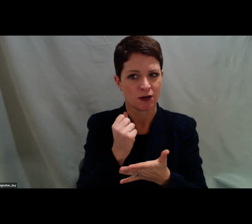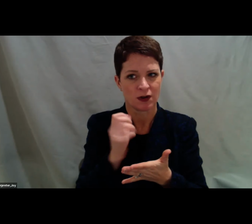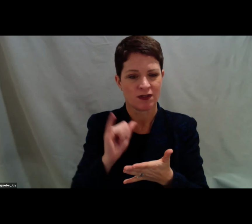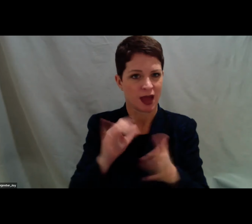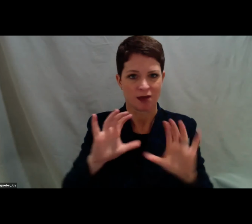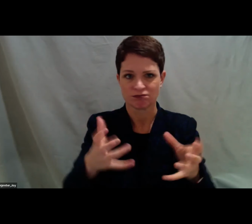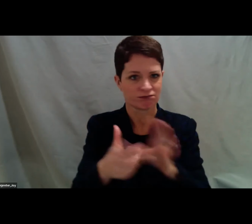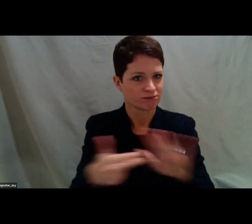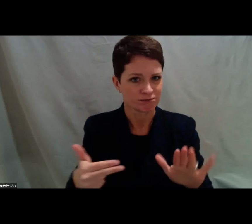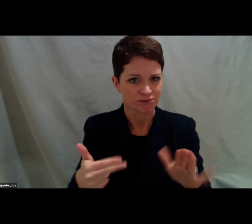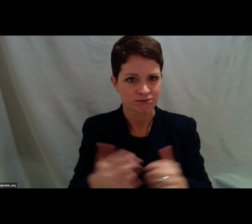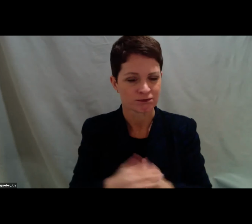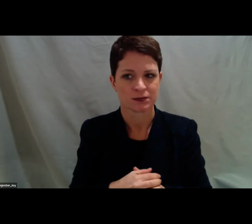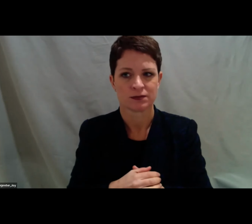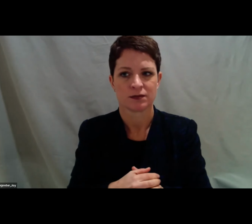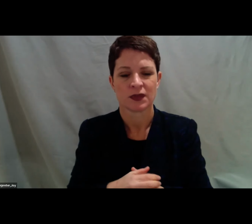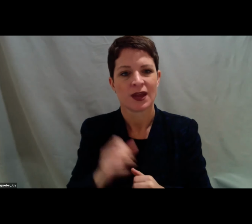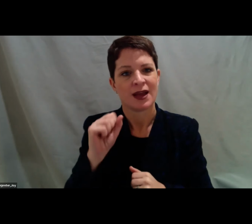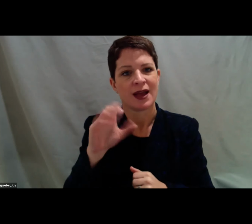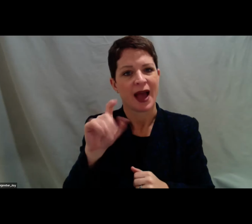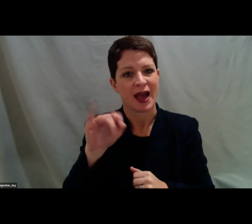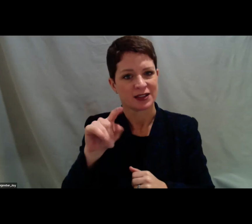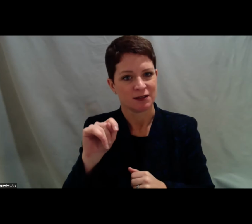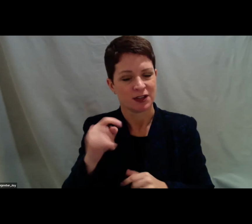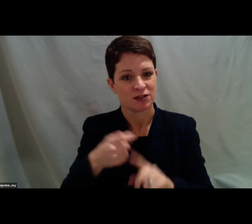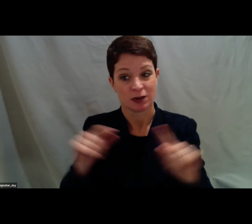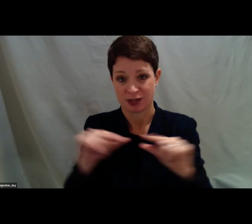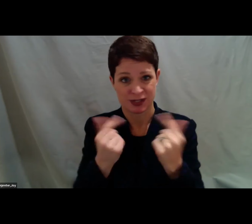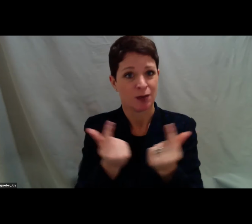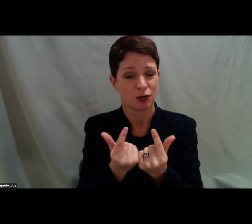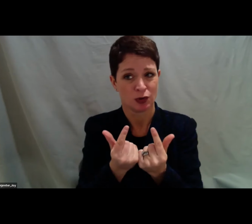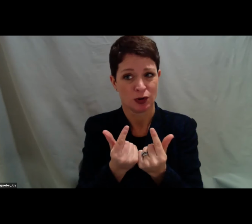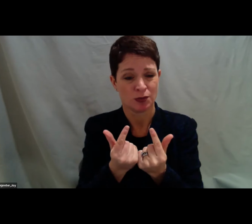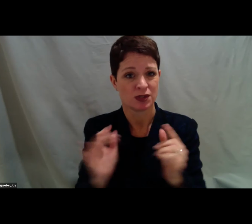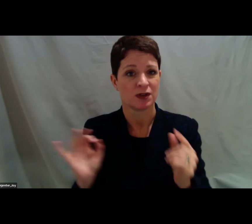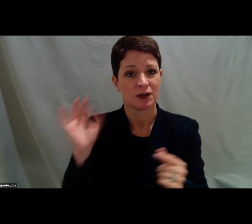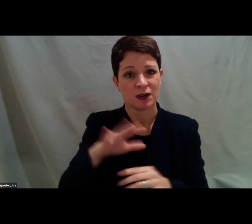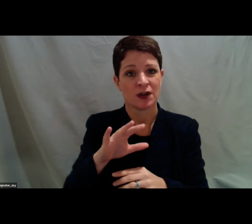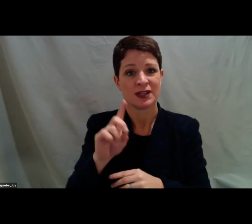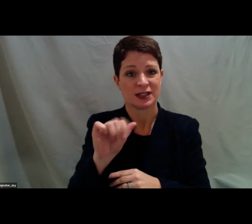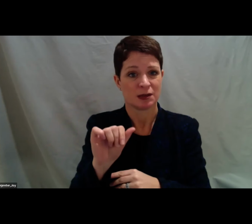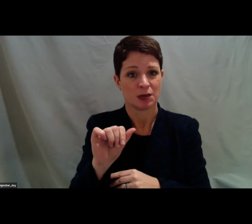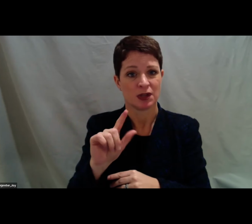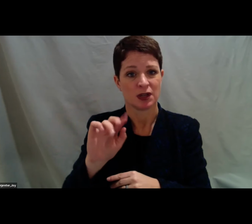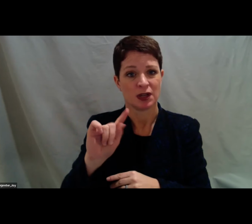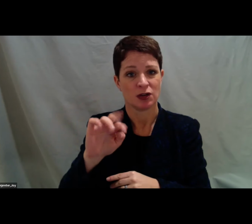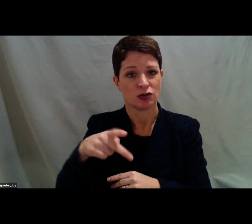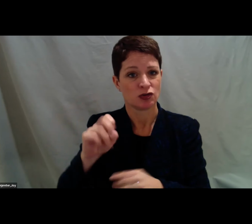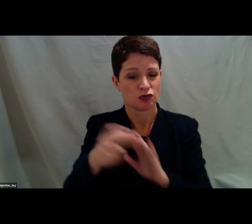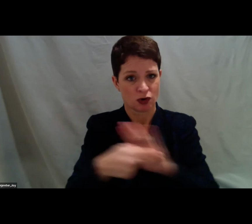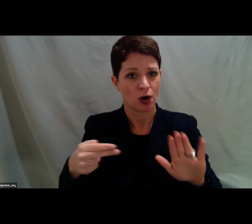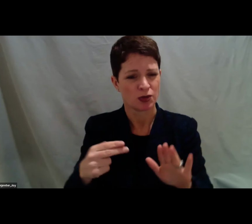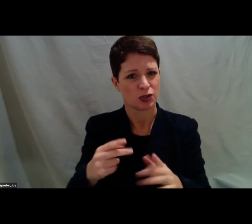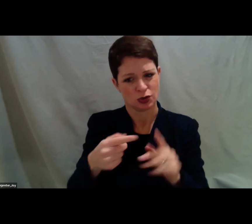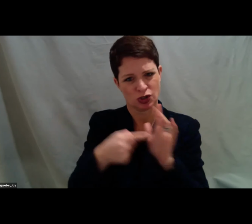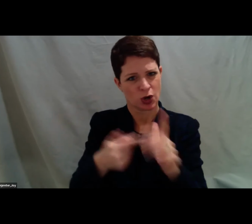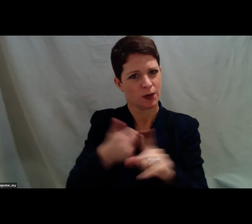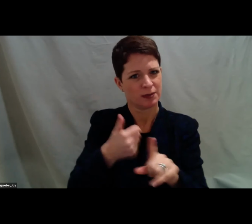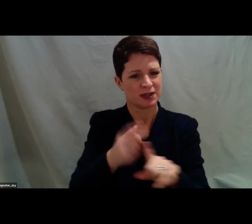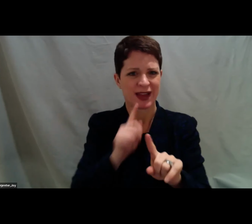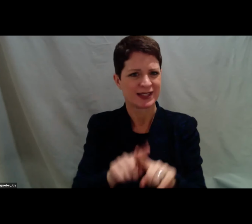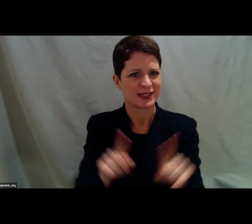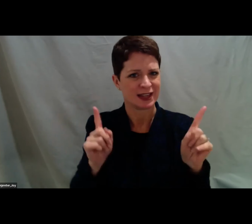franchise. And activists from these same groups invoked disability tropes to distinguish themselves in